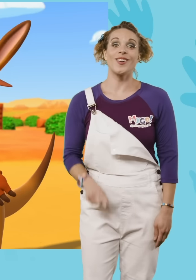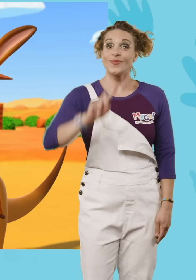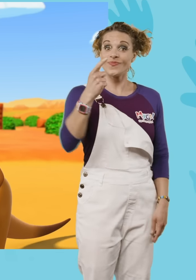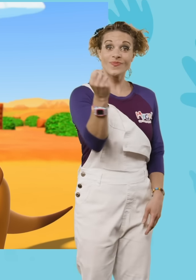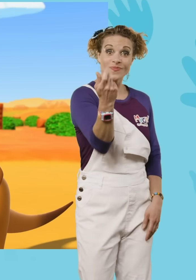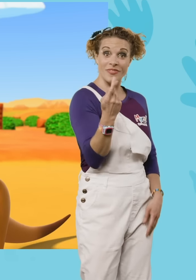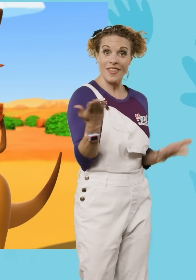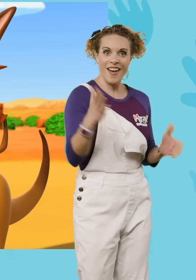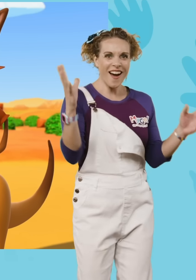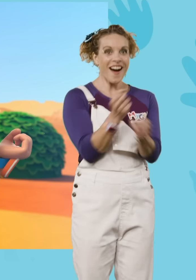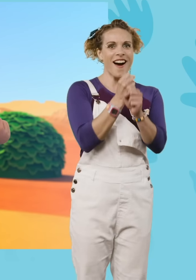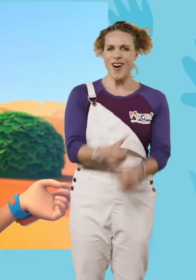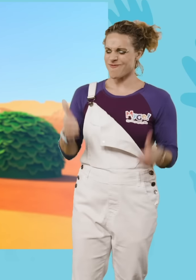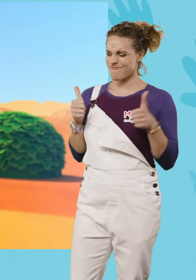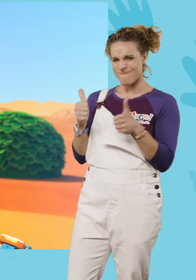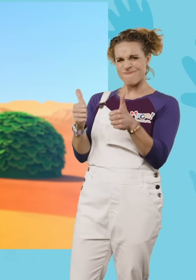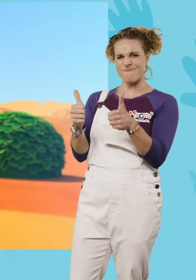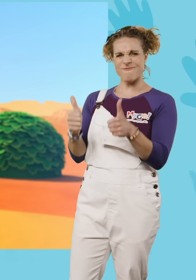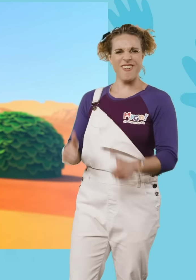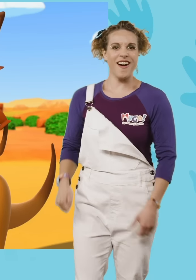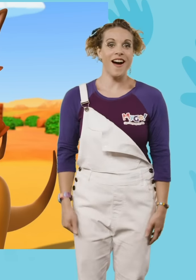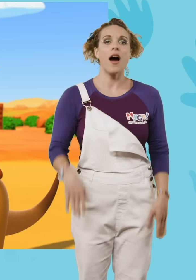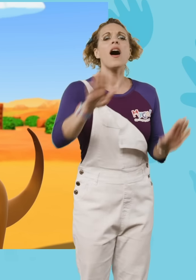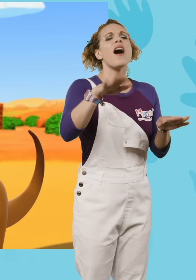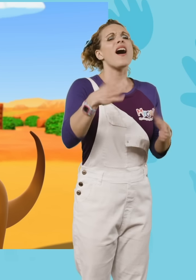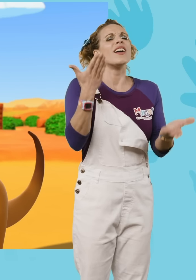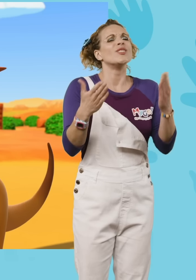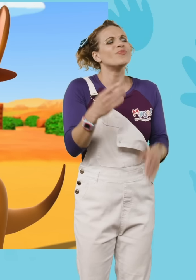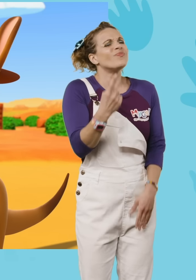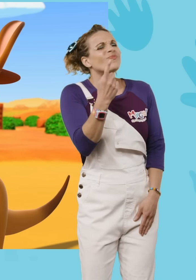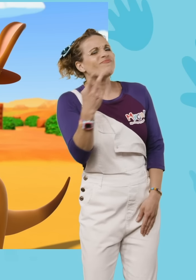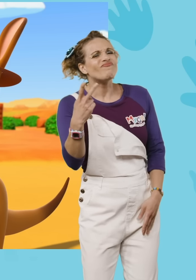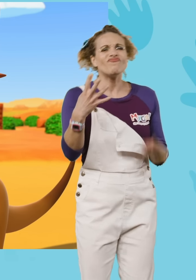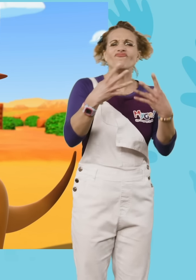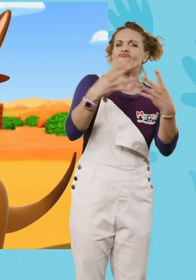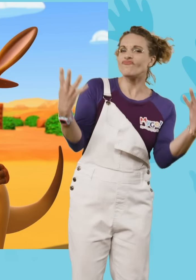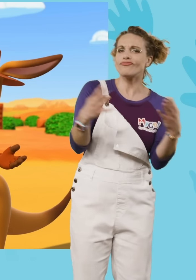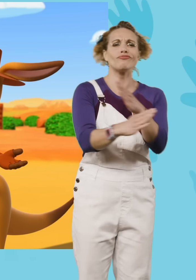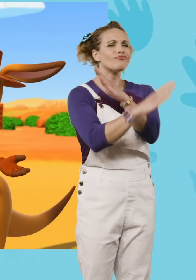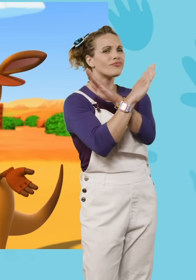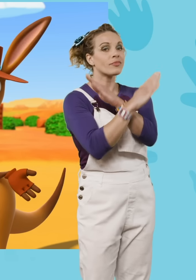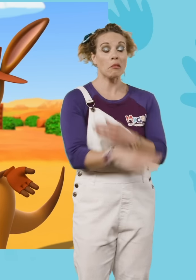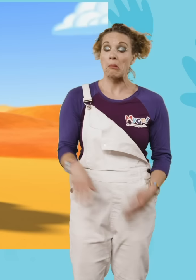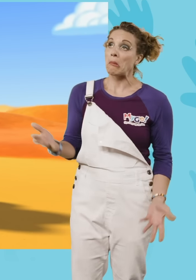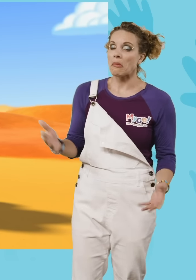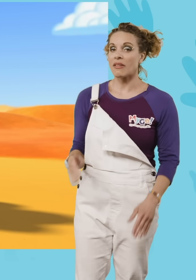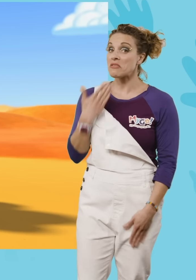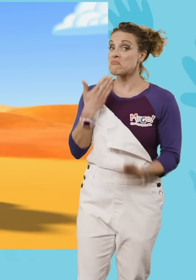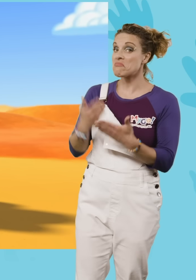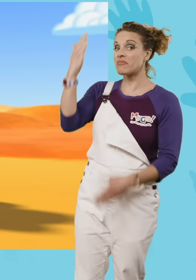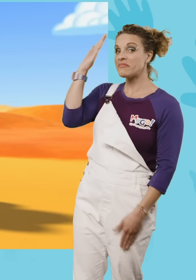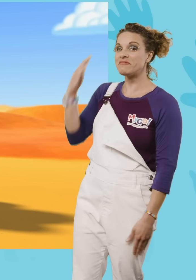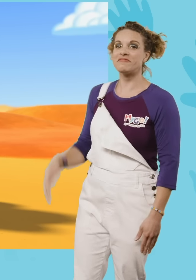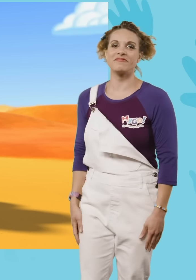first bag here wins. You're on, Rooney. By the way, the main maybe a fence or two in the way.